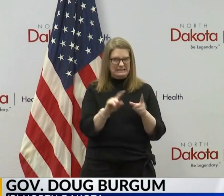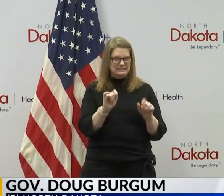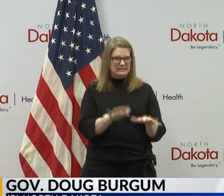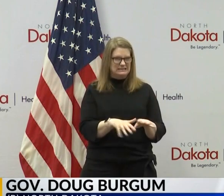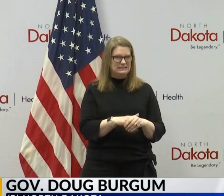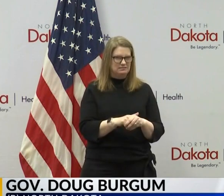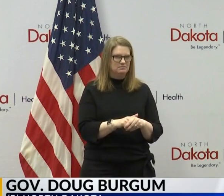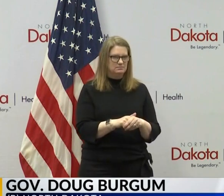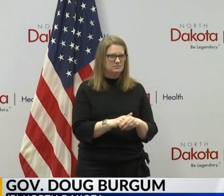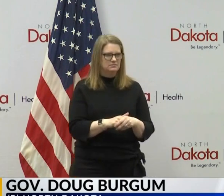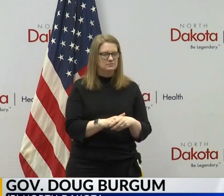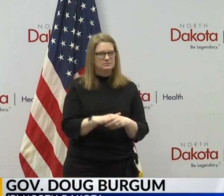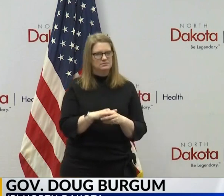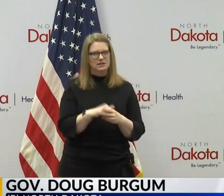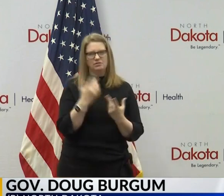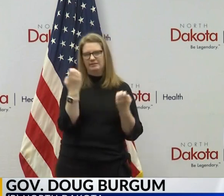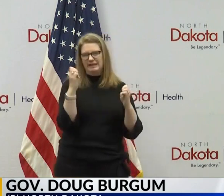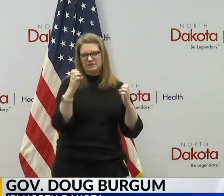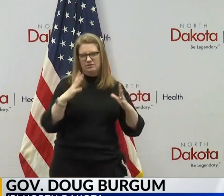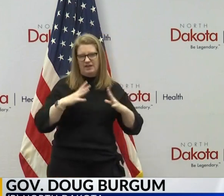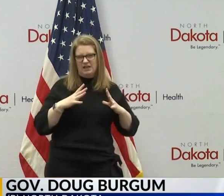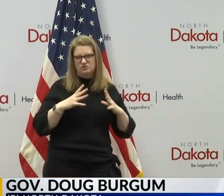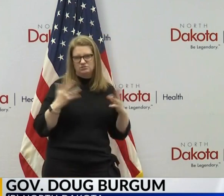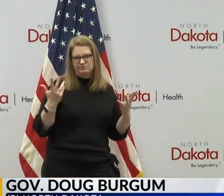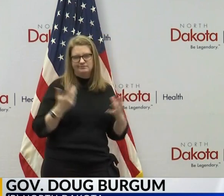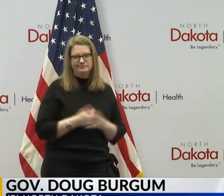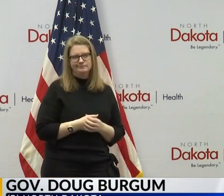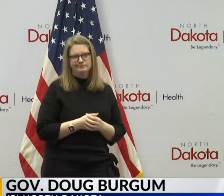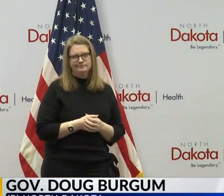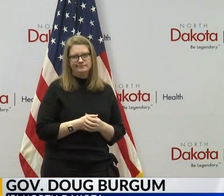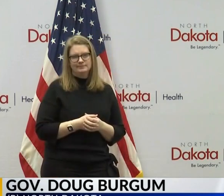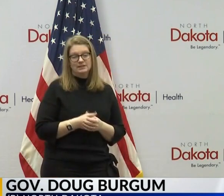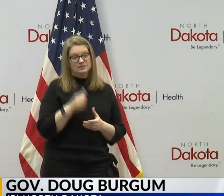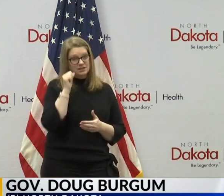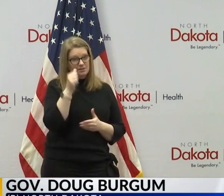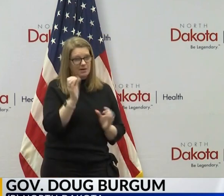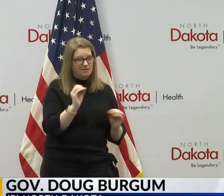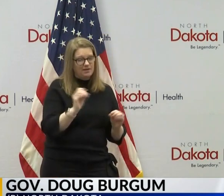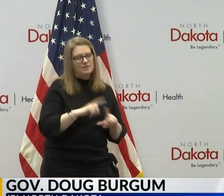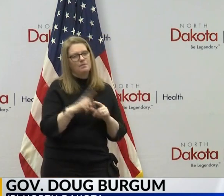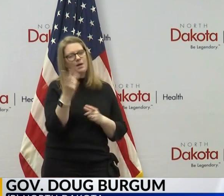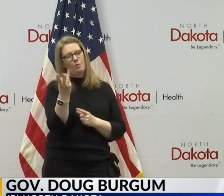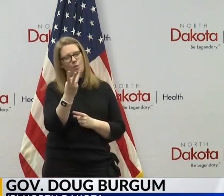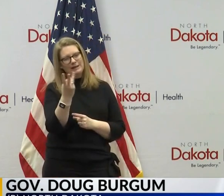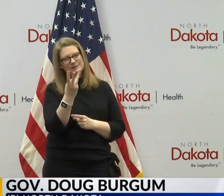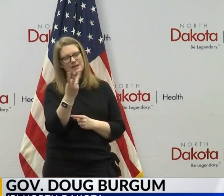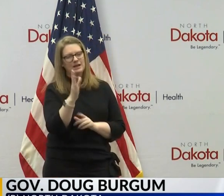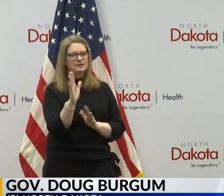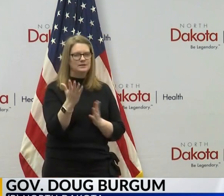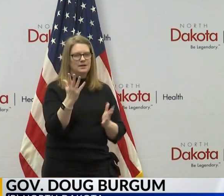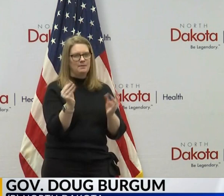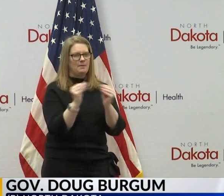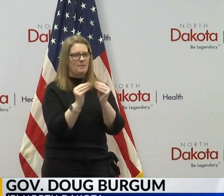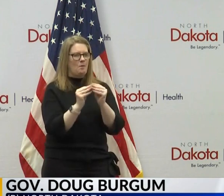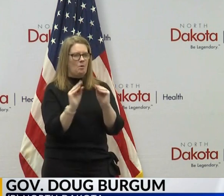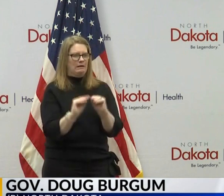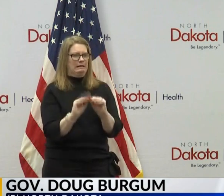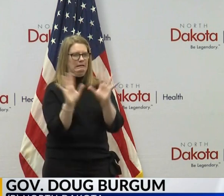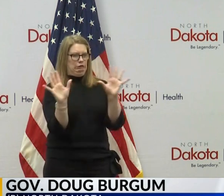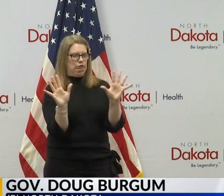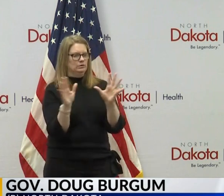yesterday because of Easter. So nothing tomorrow, but maybe by Wednesday we'll have a little clearer picture.